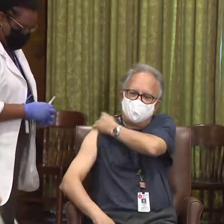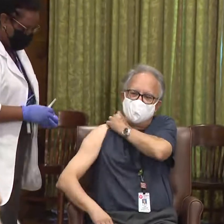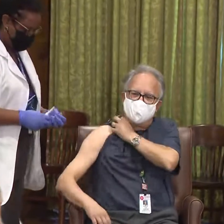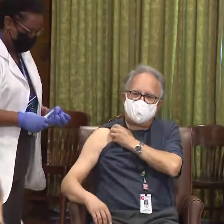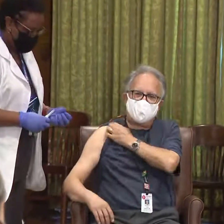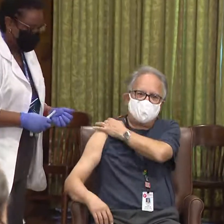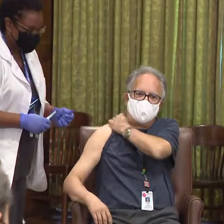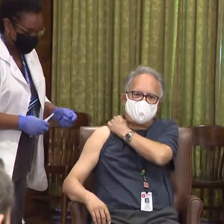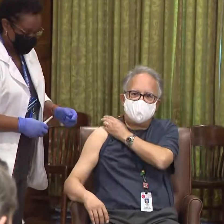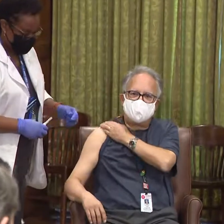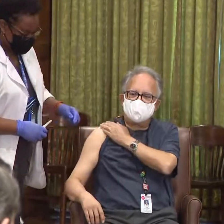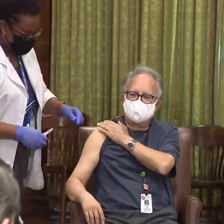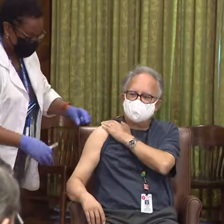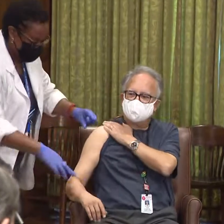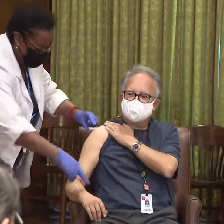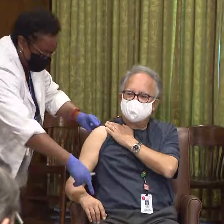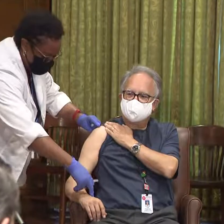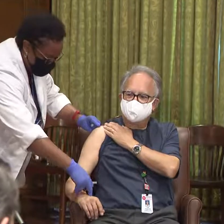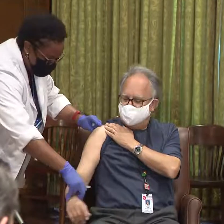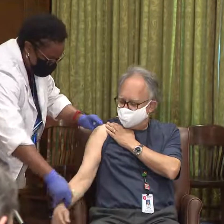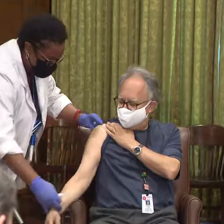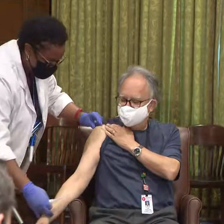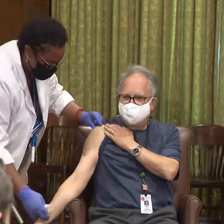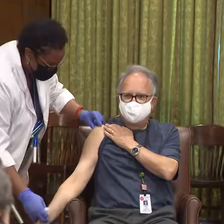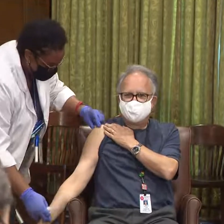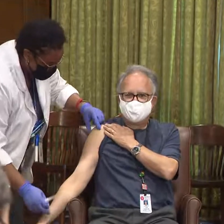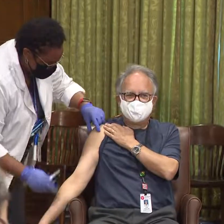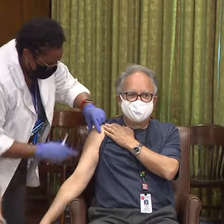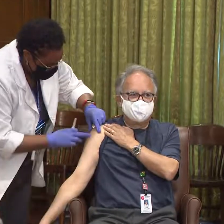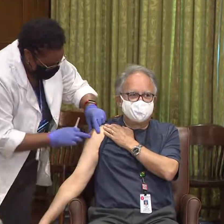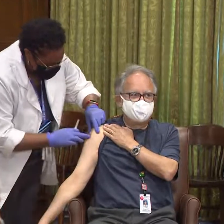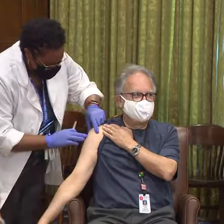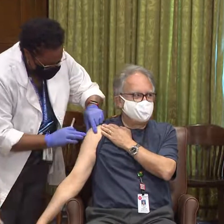After this, the governor and I will arm wrestle.